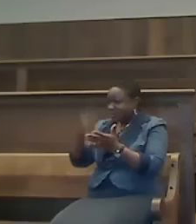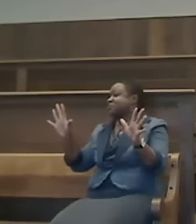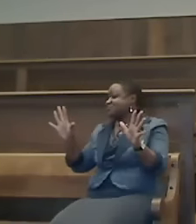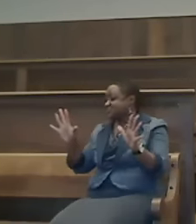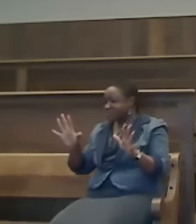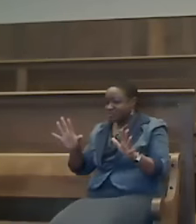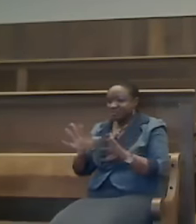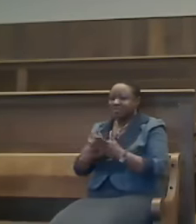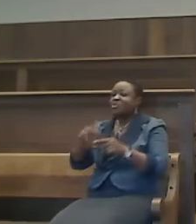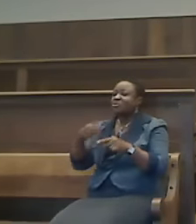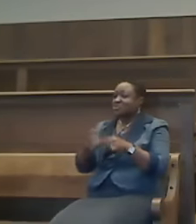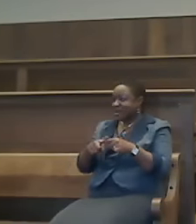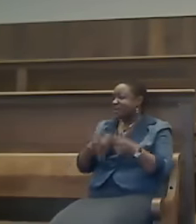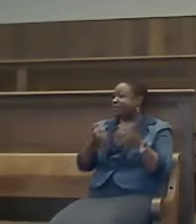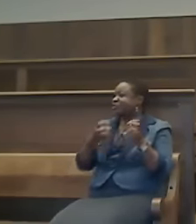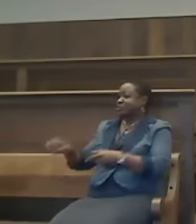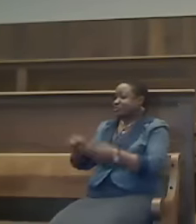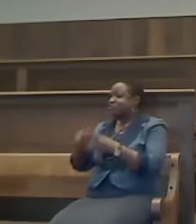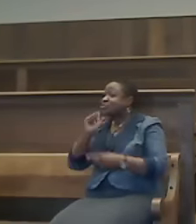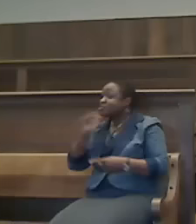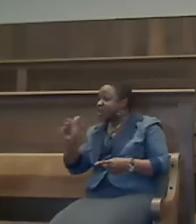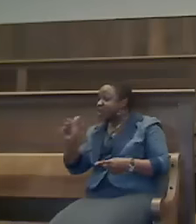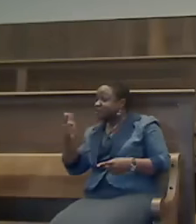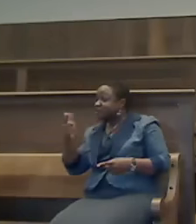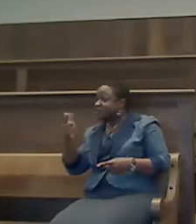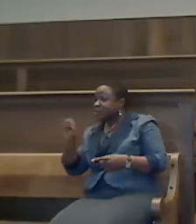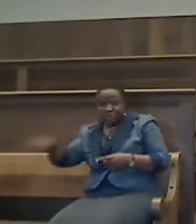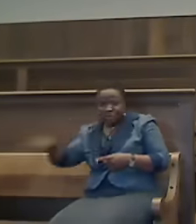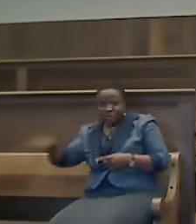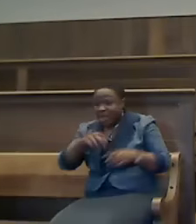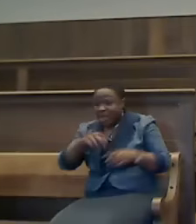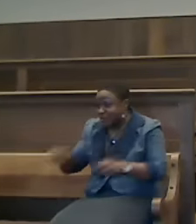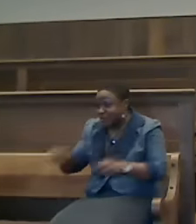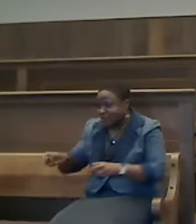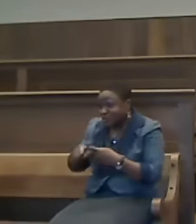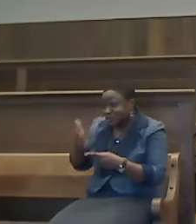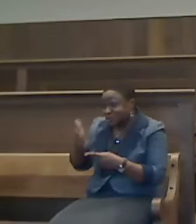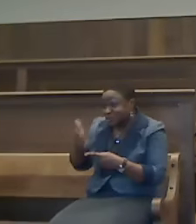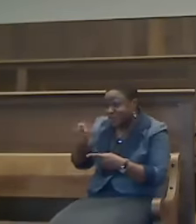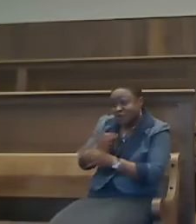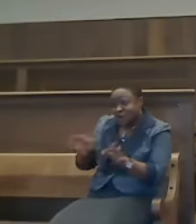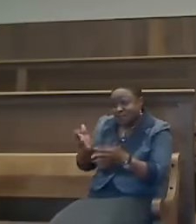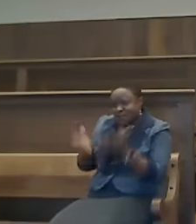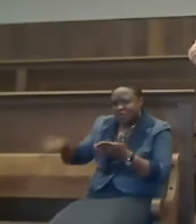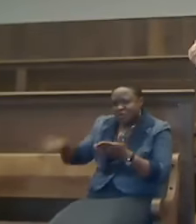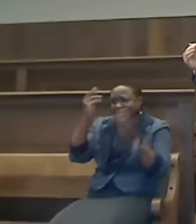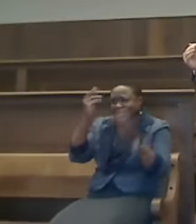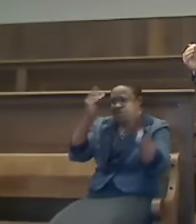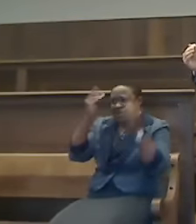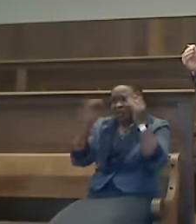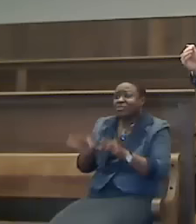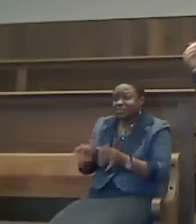minds when they switched to non-GMO. For those of you who haven't switched from non-GMO, you might be starting to think maybe it's worth